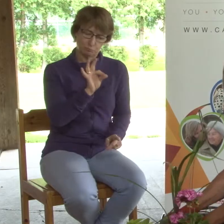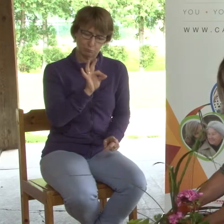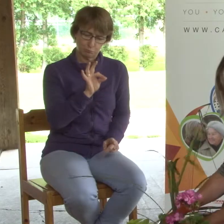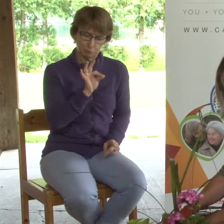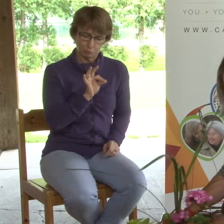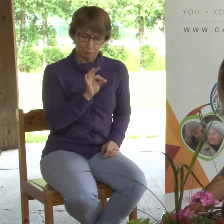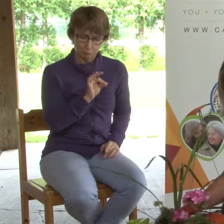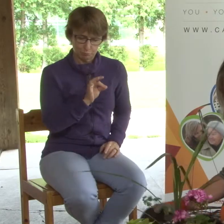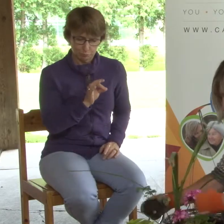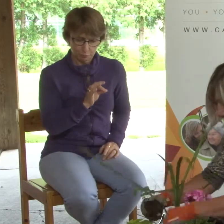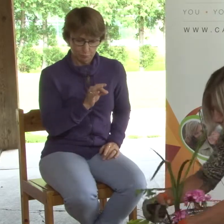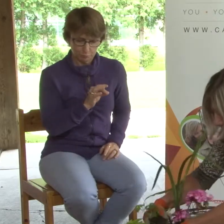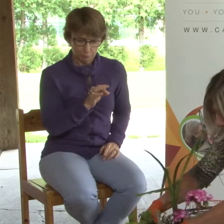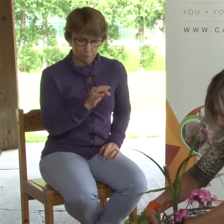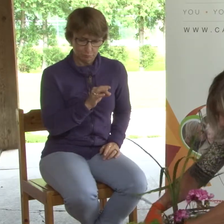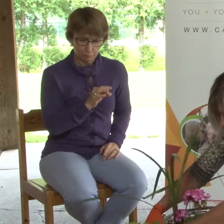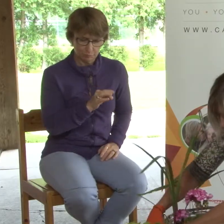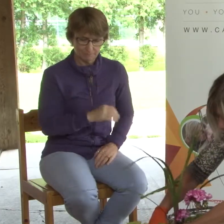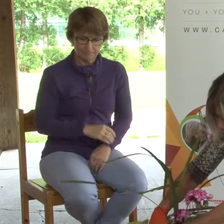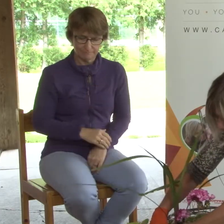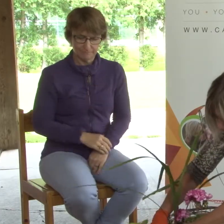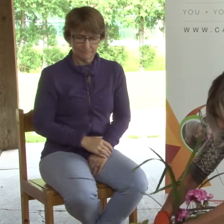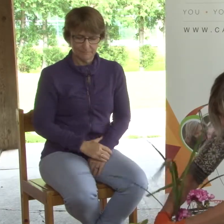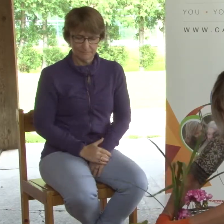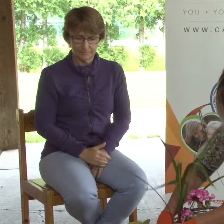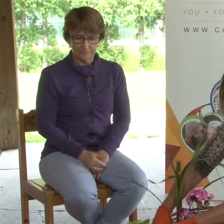And I'm going to put that right over here.